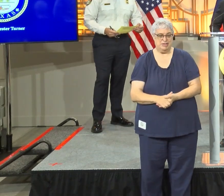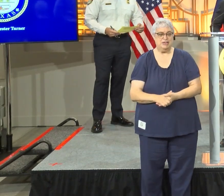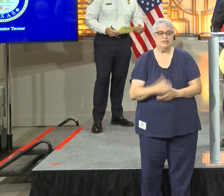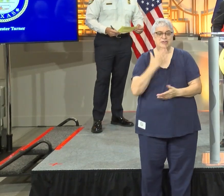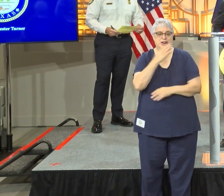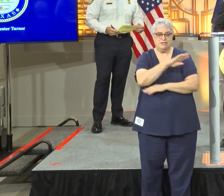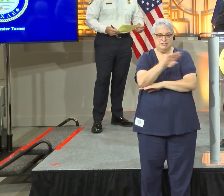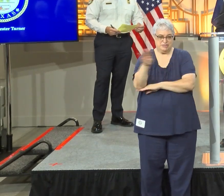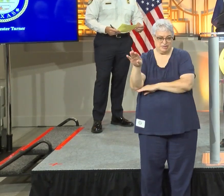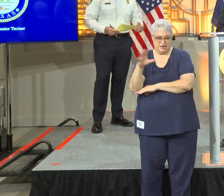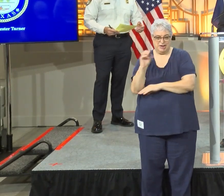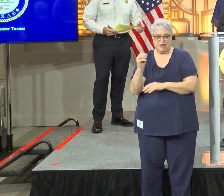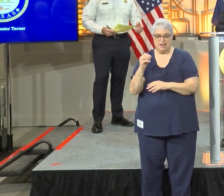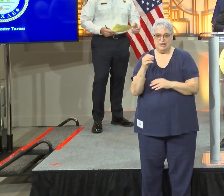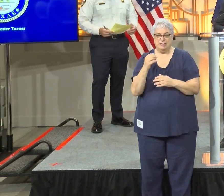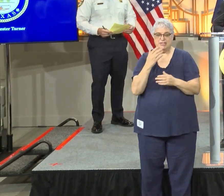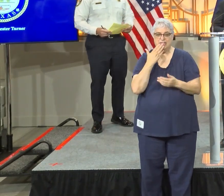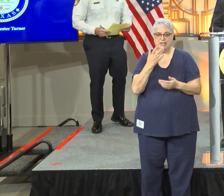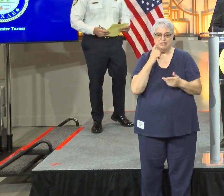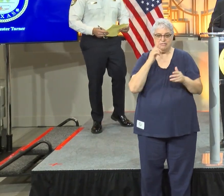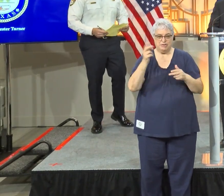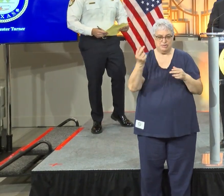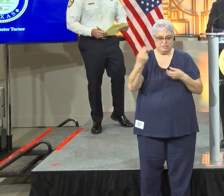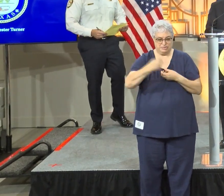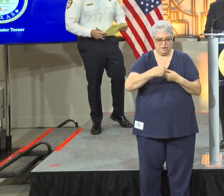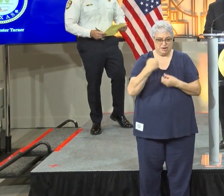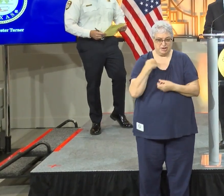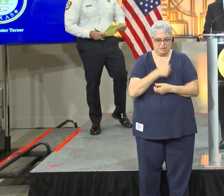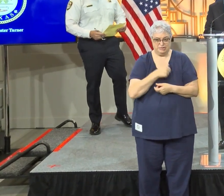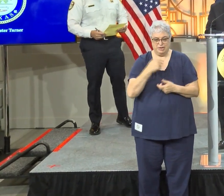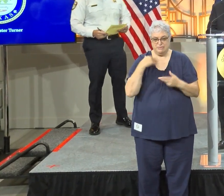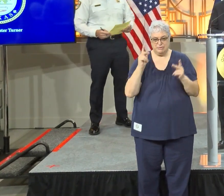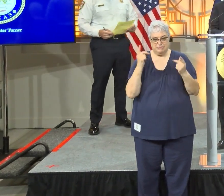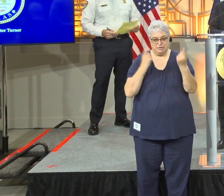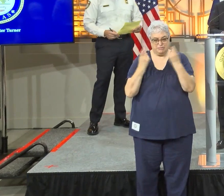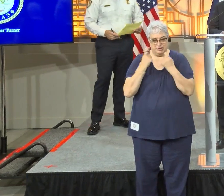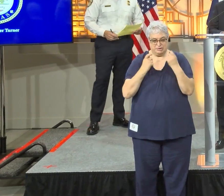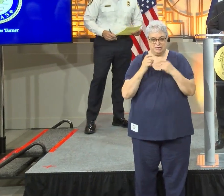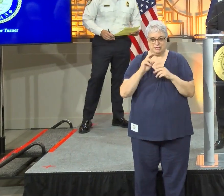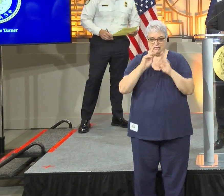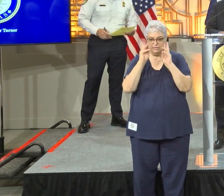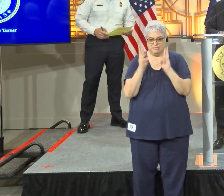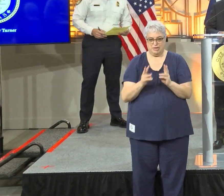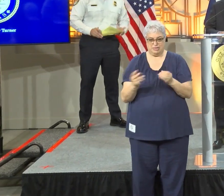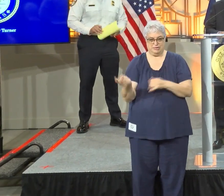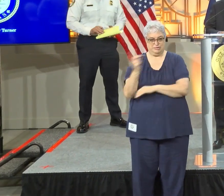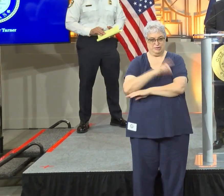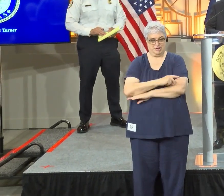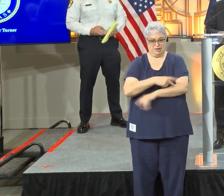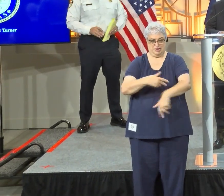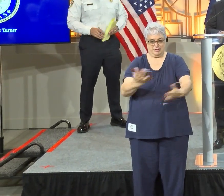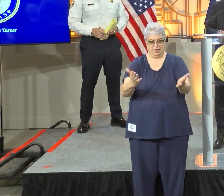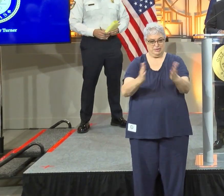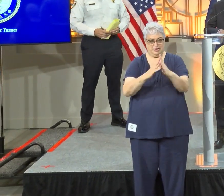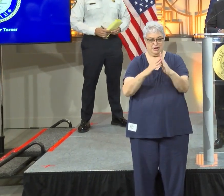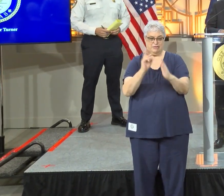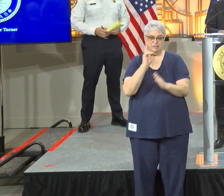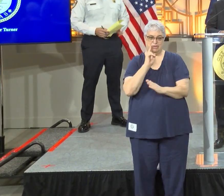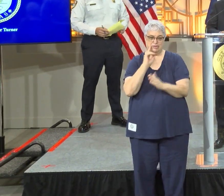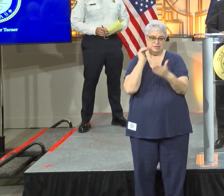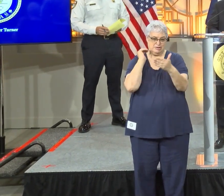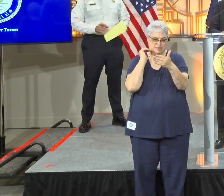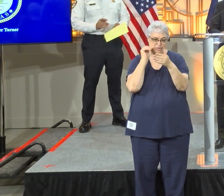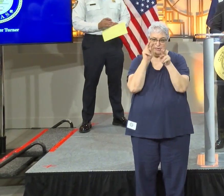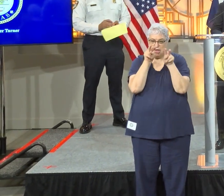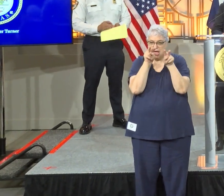Good afternoon, and thank you for joining us. And I know everyone has questions about the weather today. The city of Houston is